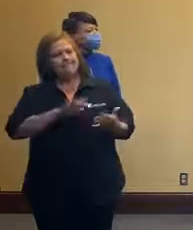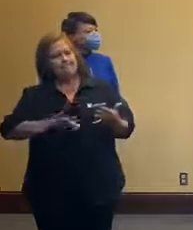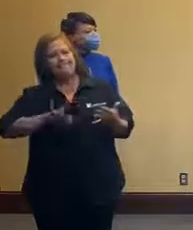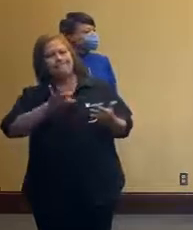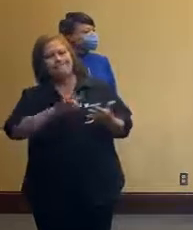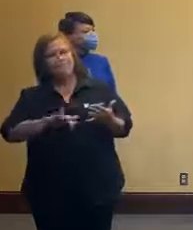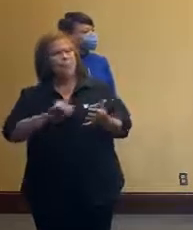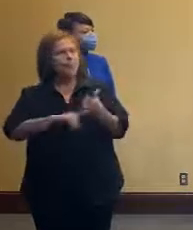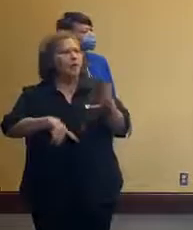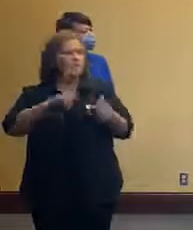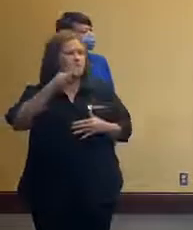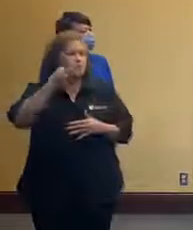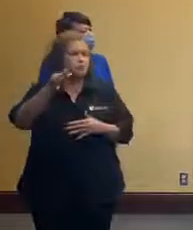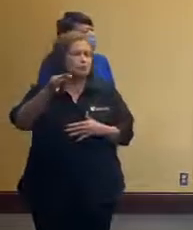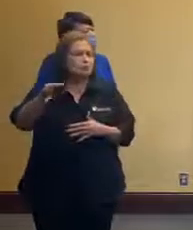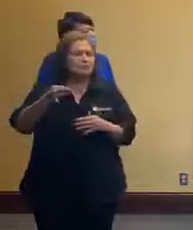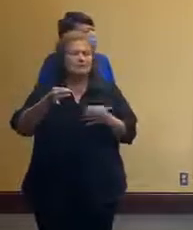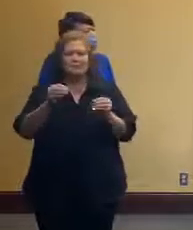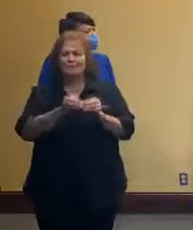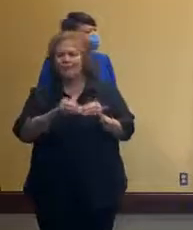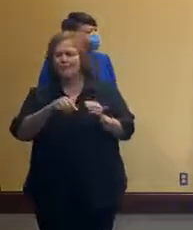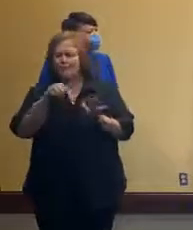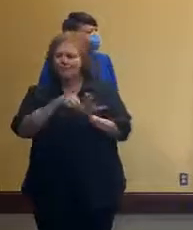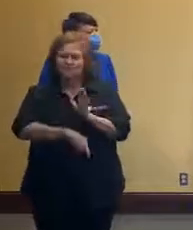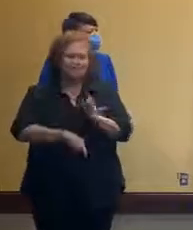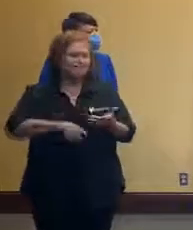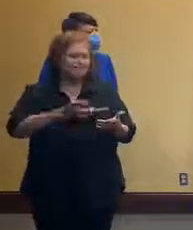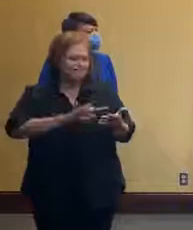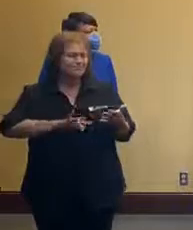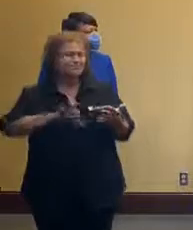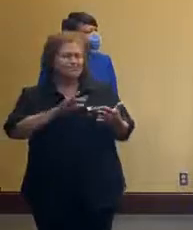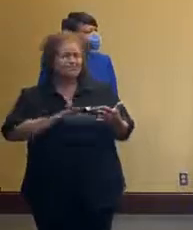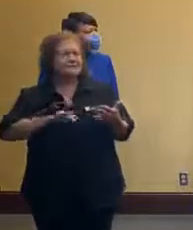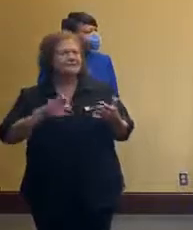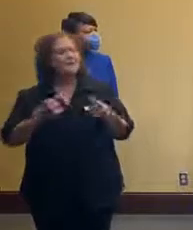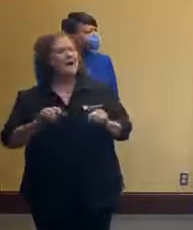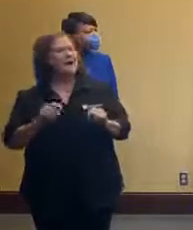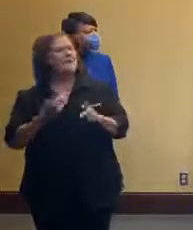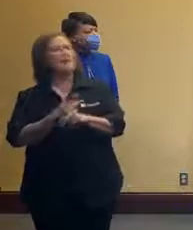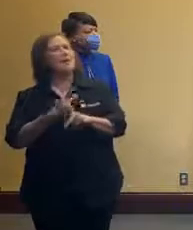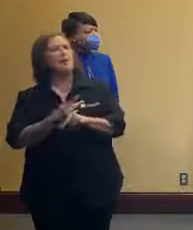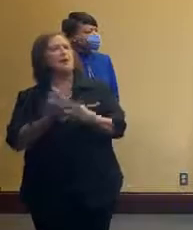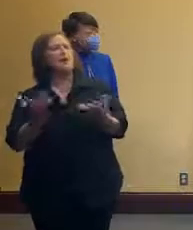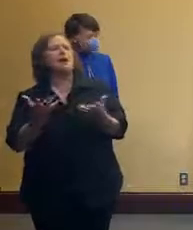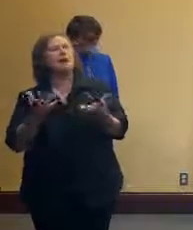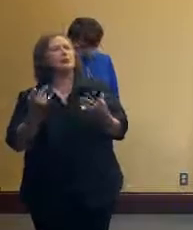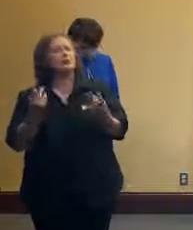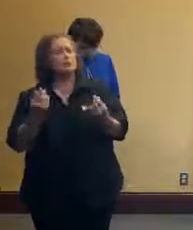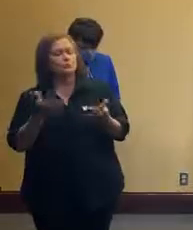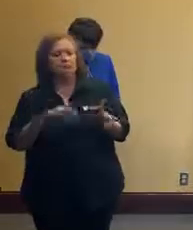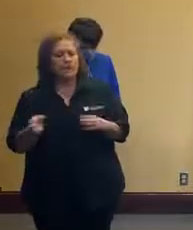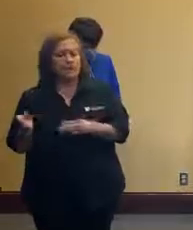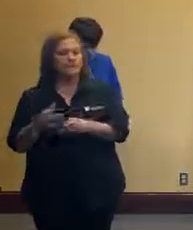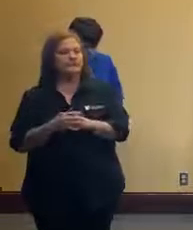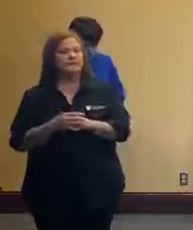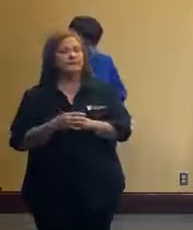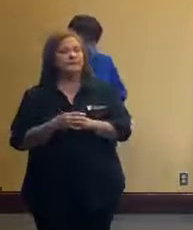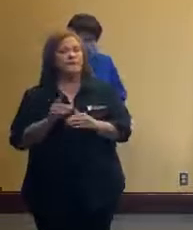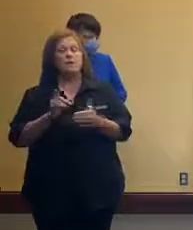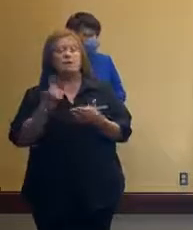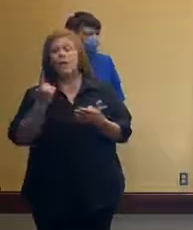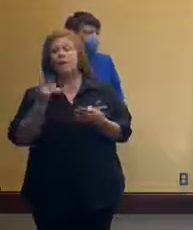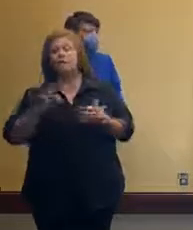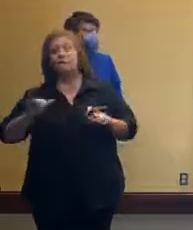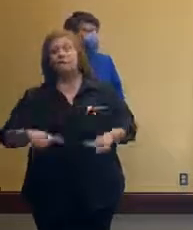we're going, we have to dissect and understand the problem in order to figure out where the solution is going to go. And one of the challenges we've